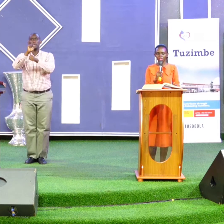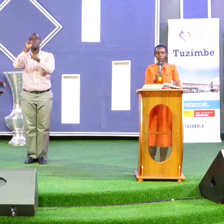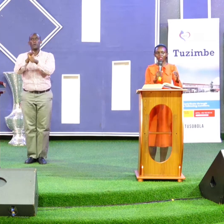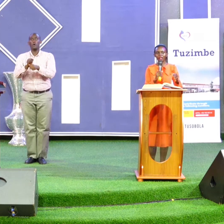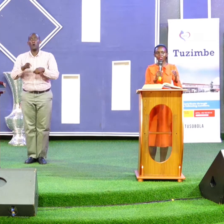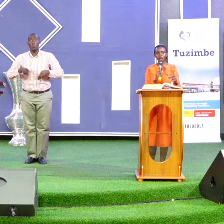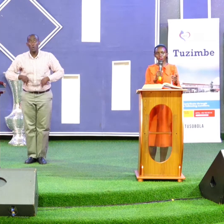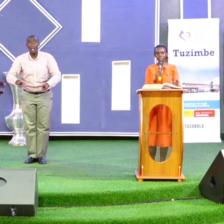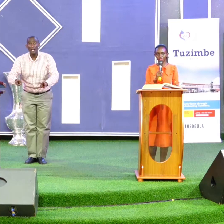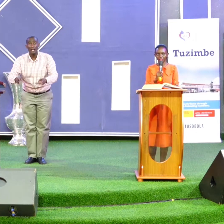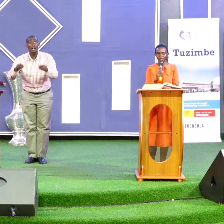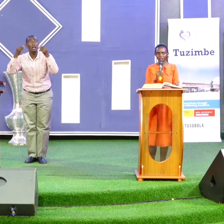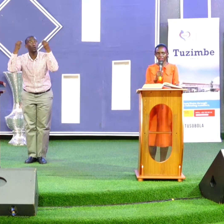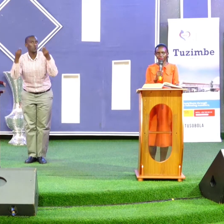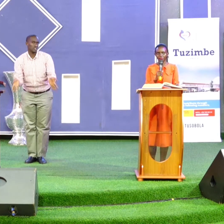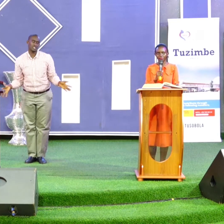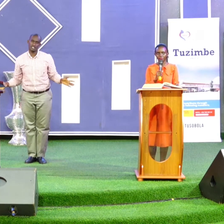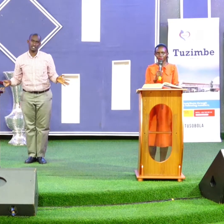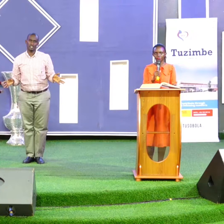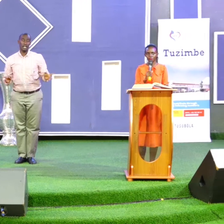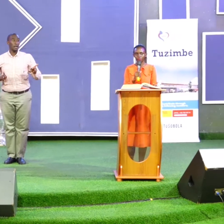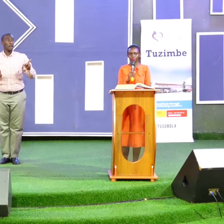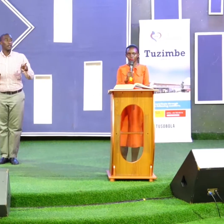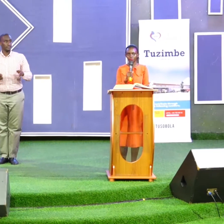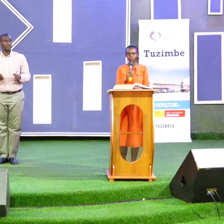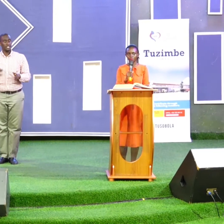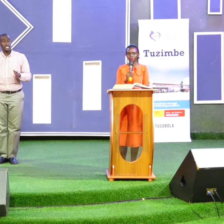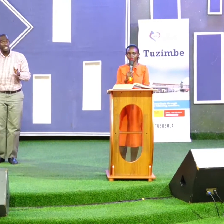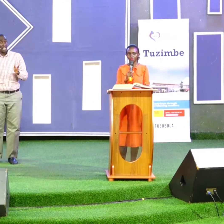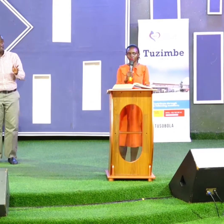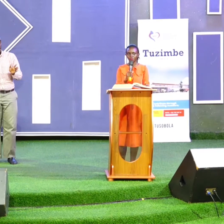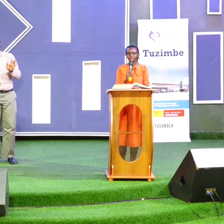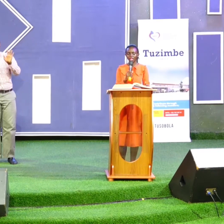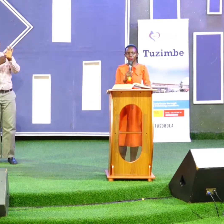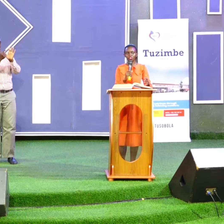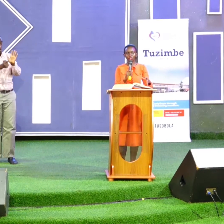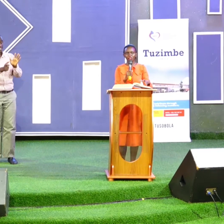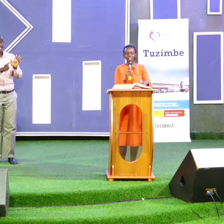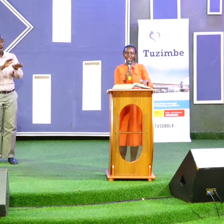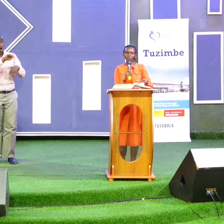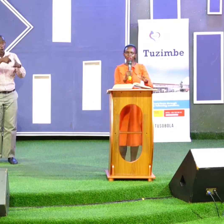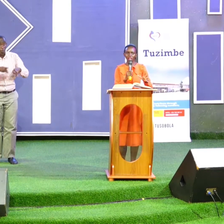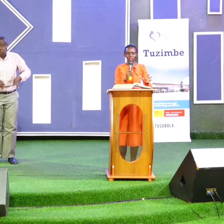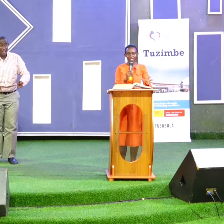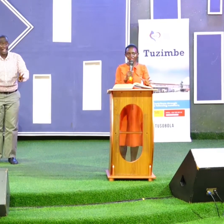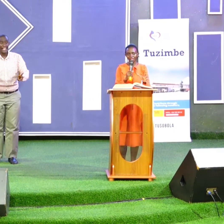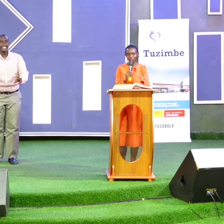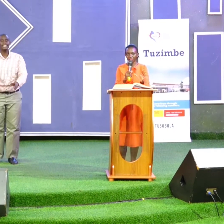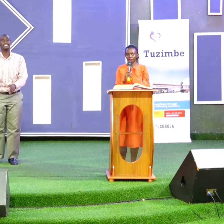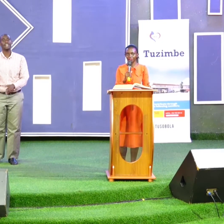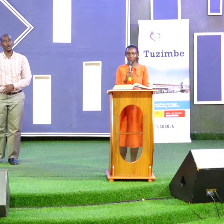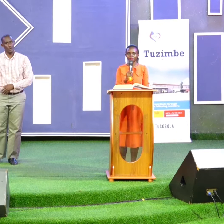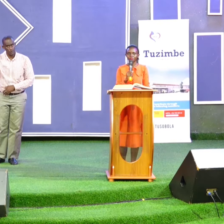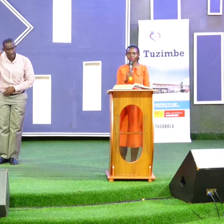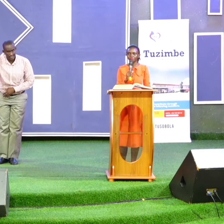You will lack the right way to take. It will show you that any way you want to take is